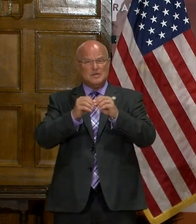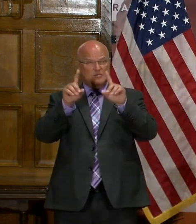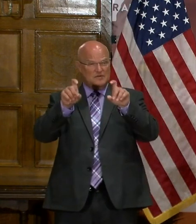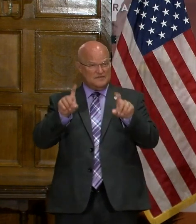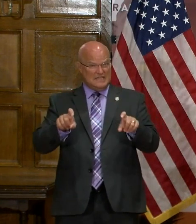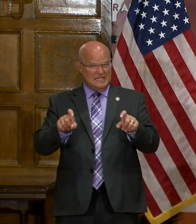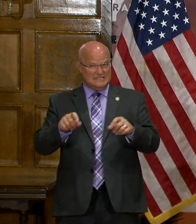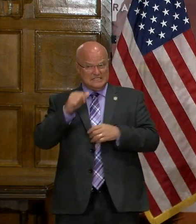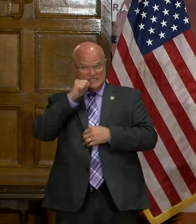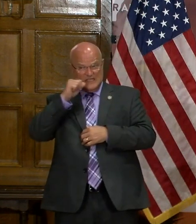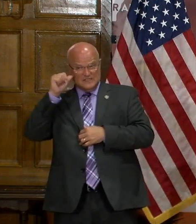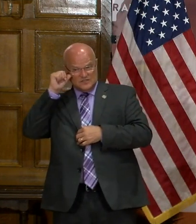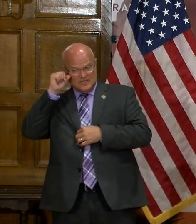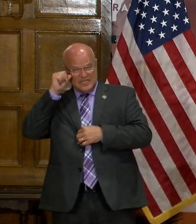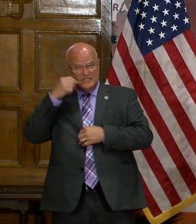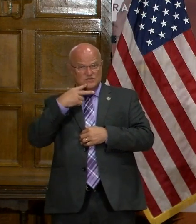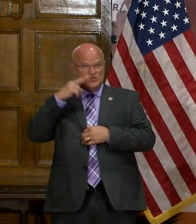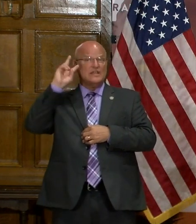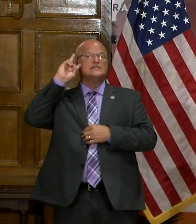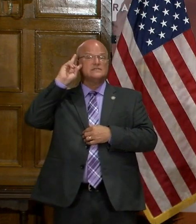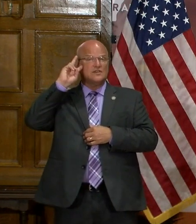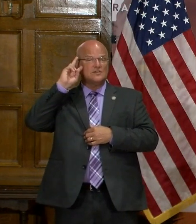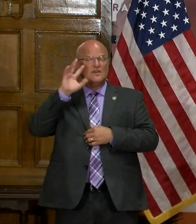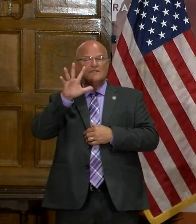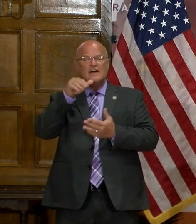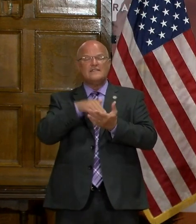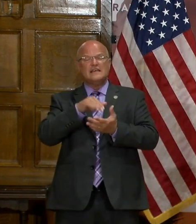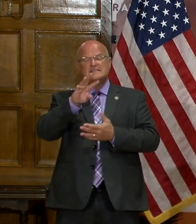performed yesterday as the day before,